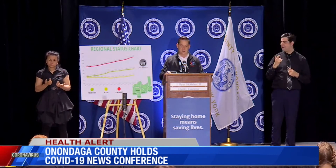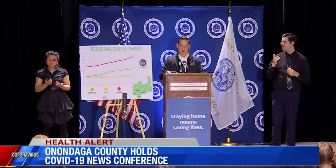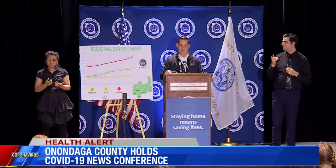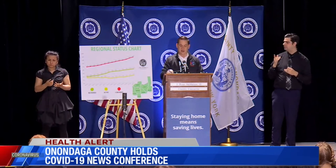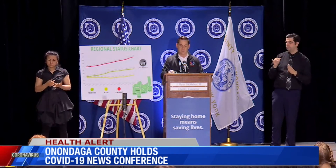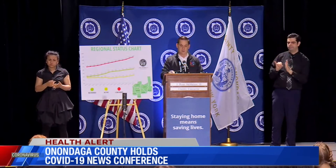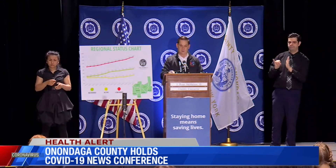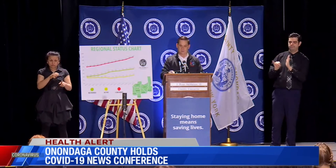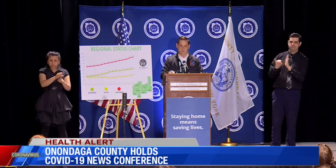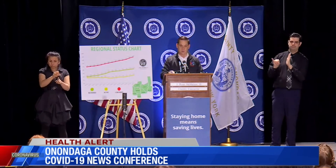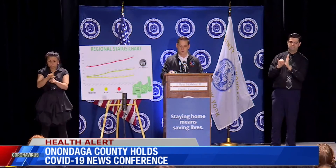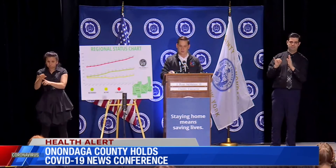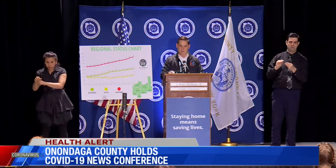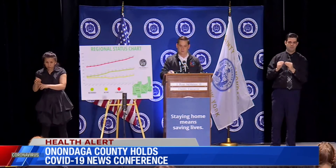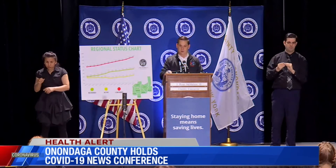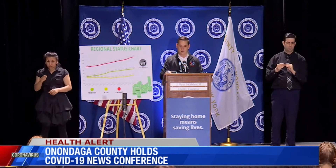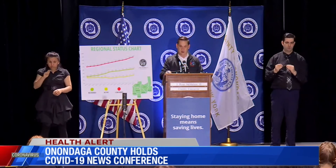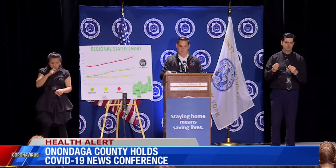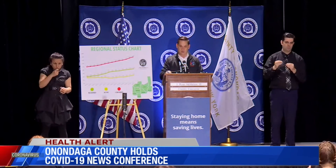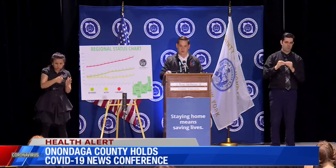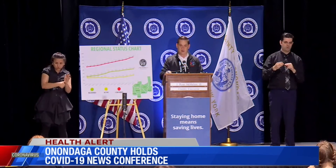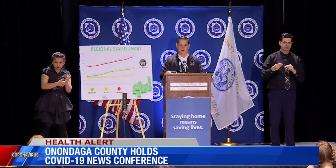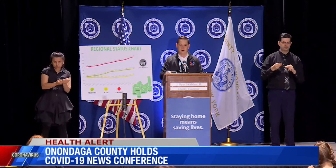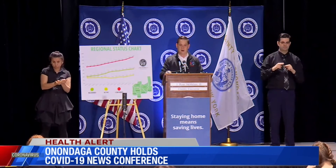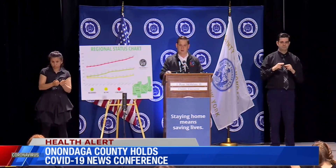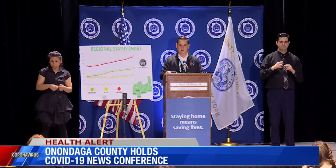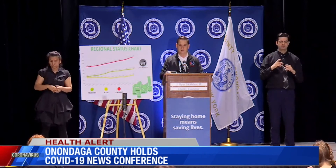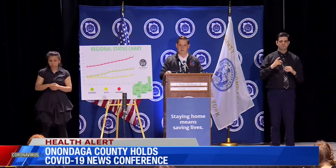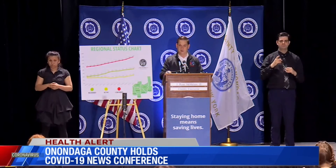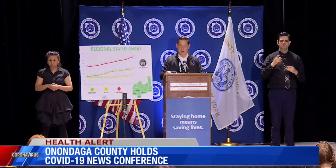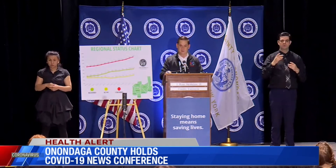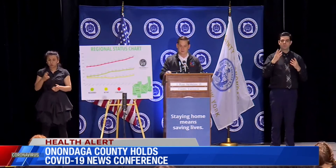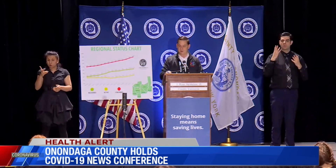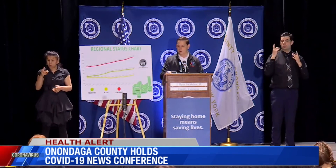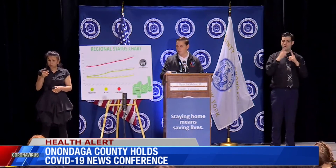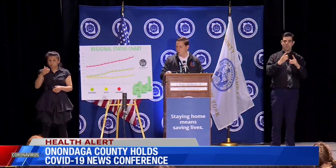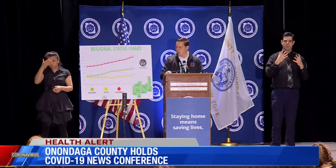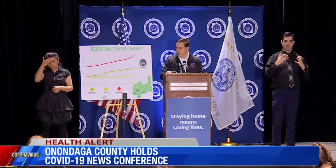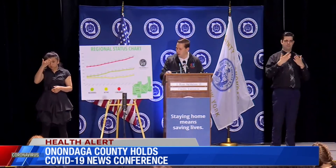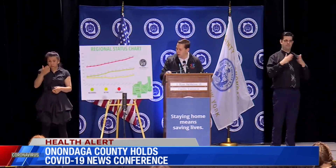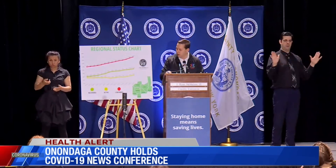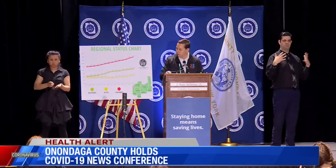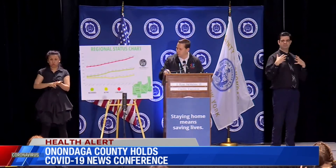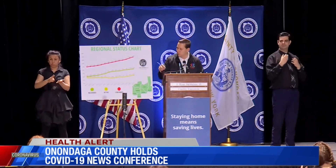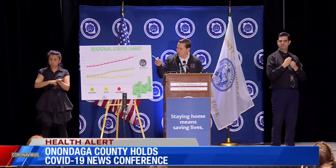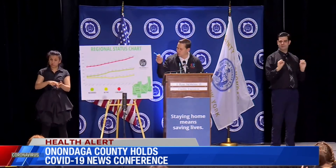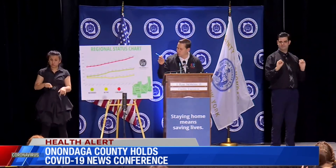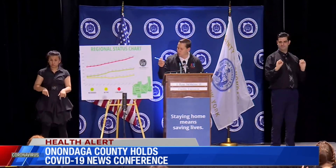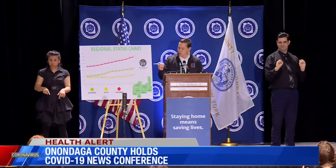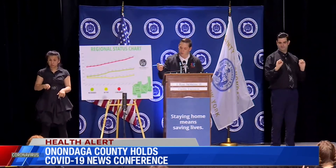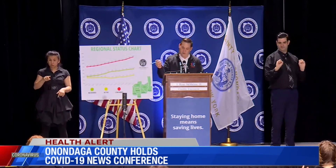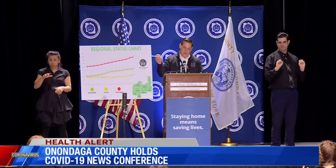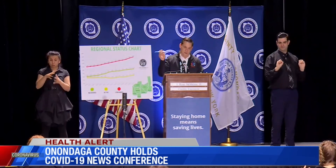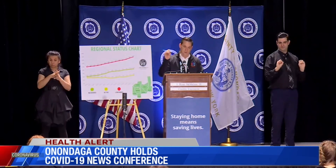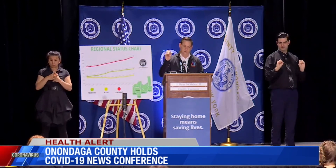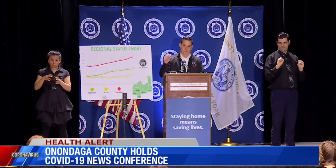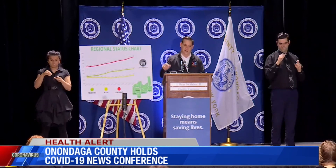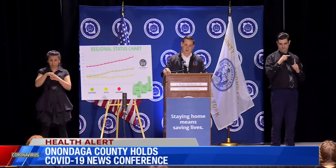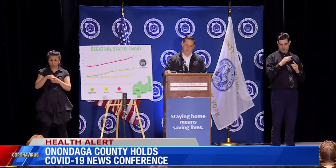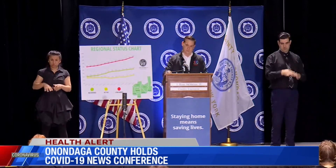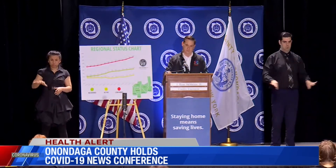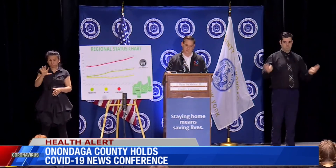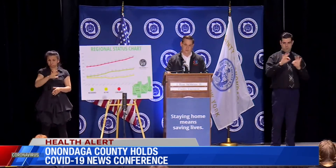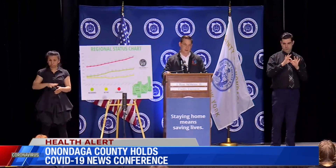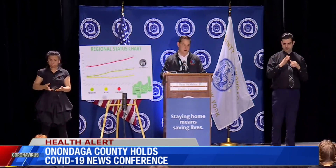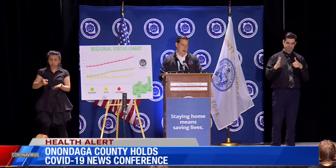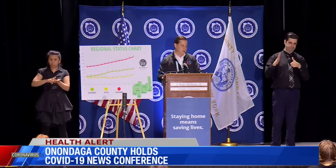Because our job is public safety, public health, saving lives. So if we weren't doing what we were doing, that thing would be